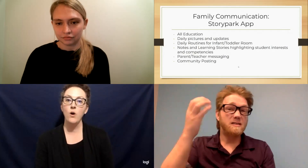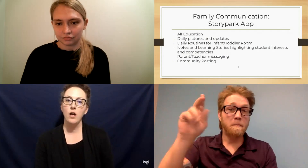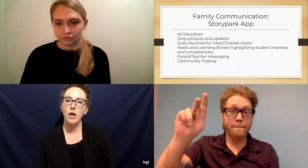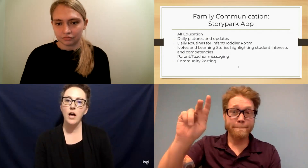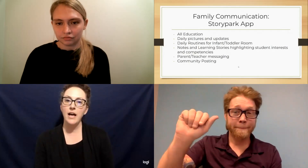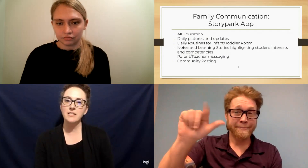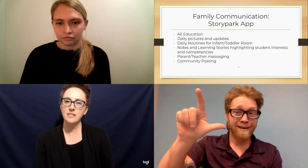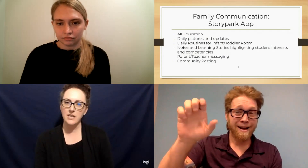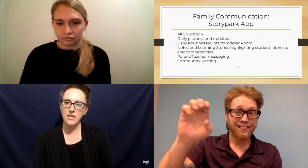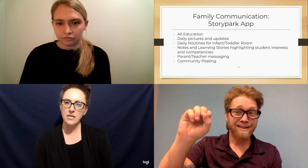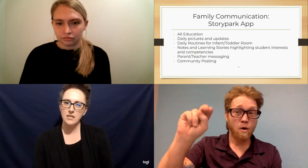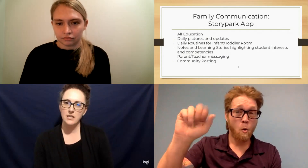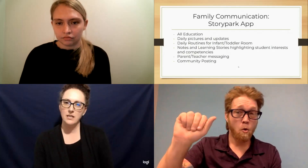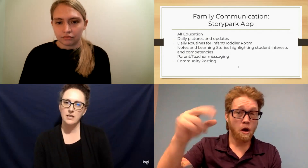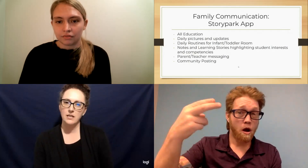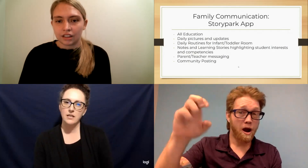Oh, I see.